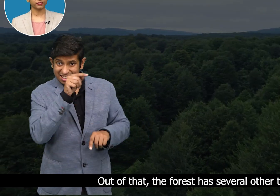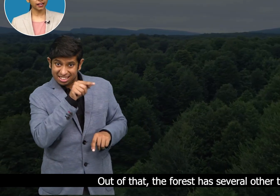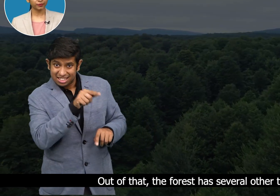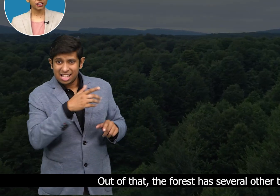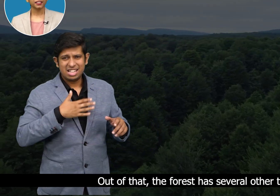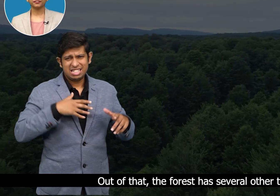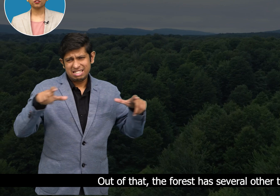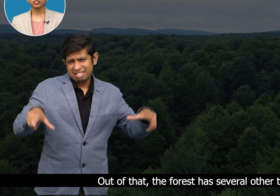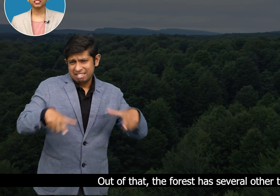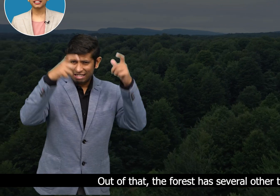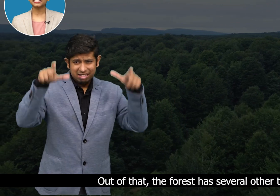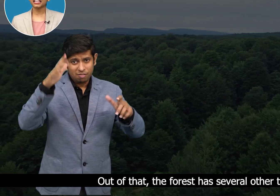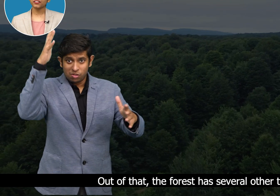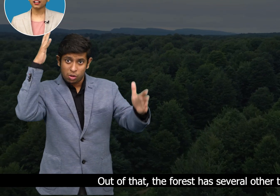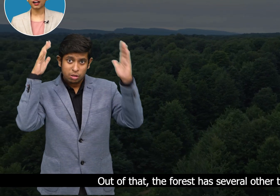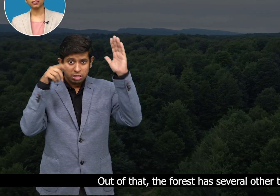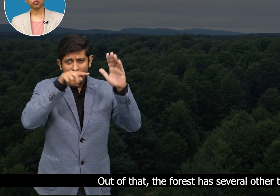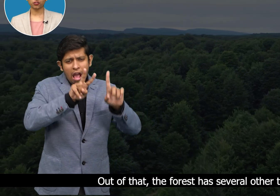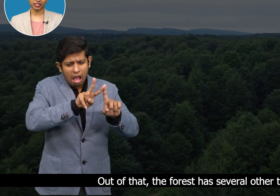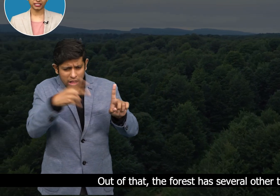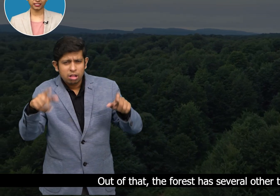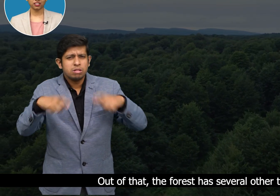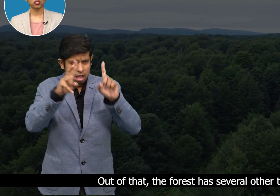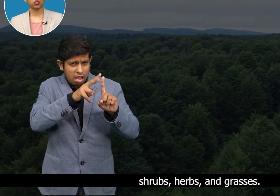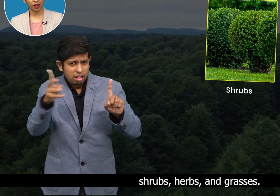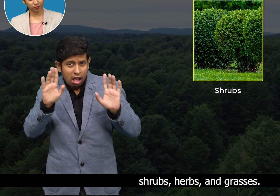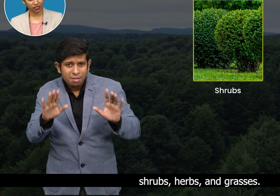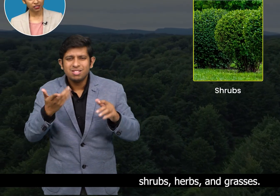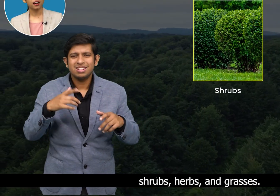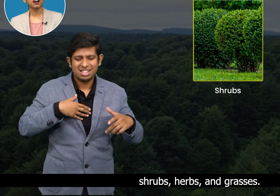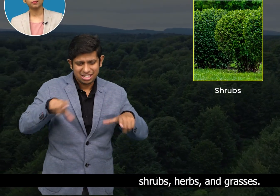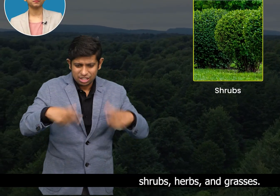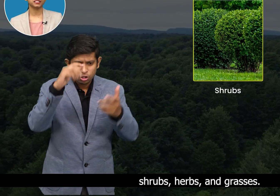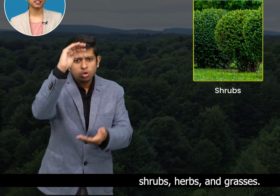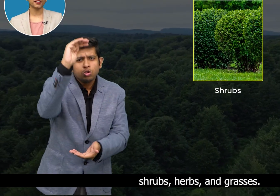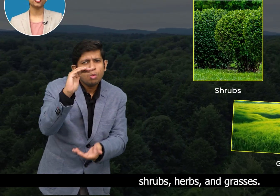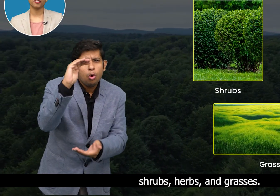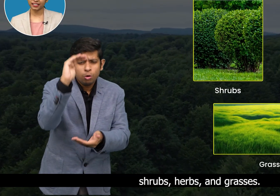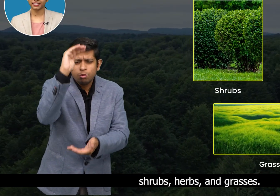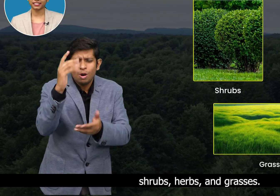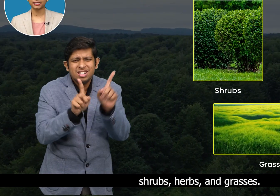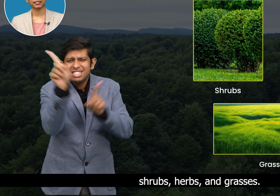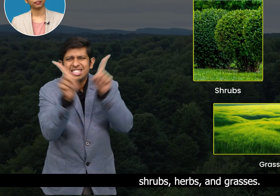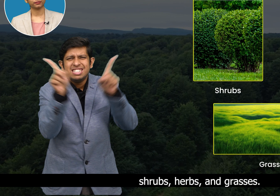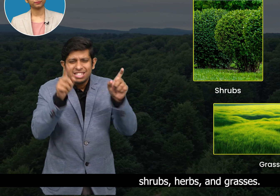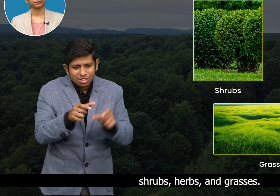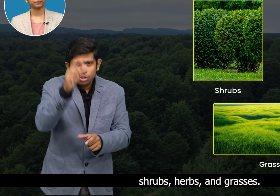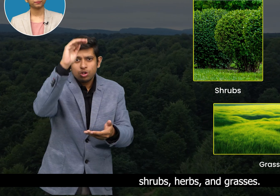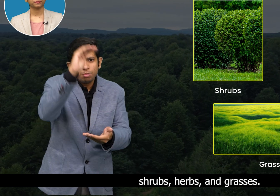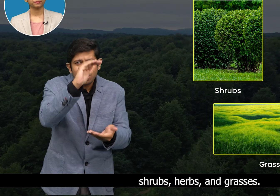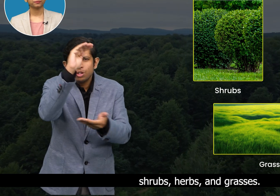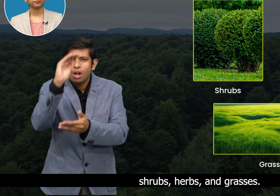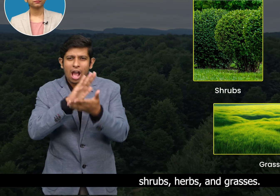Out of that, the forest has several other trees, shrubs, herbs and grasses.